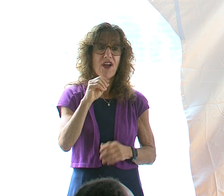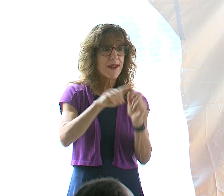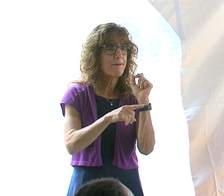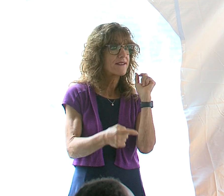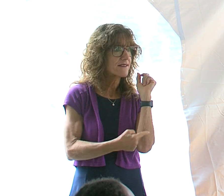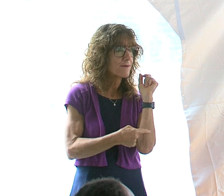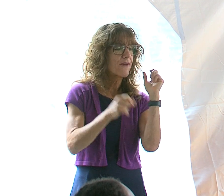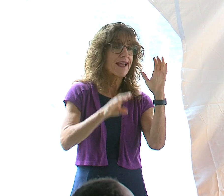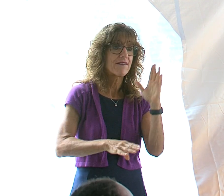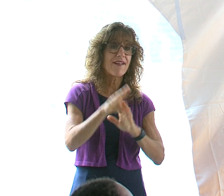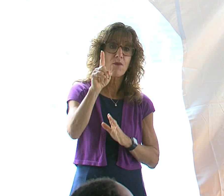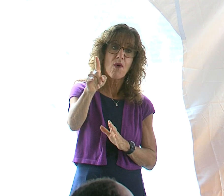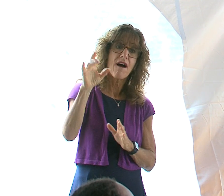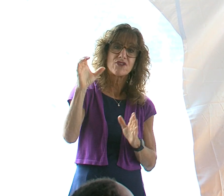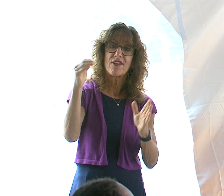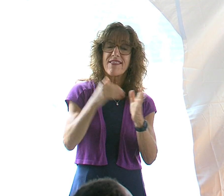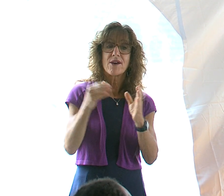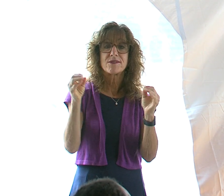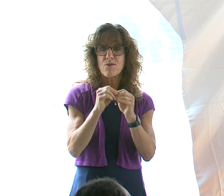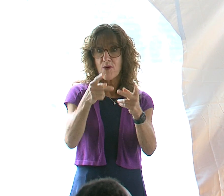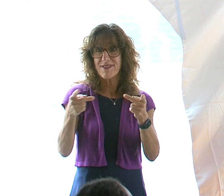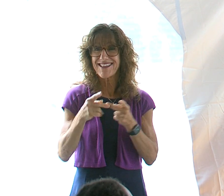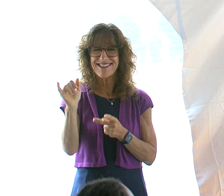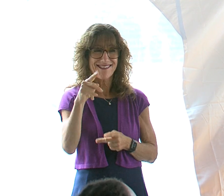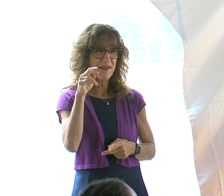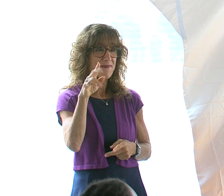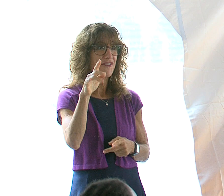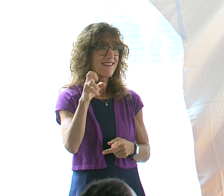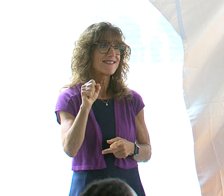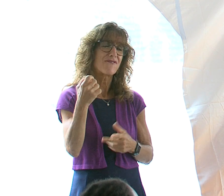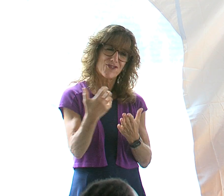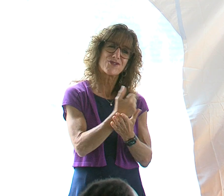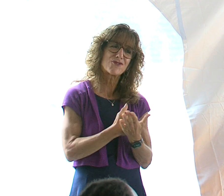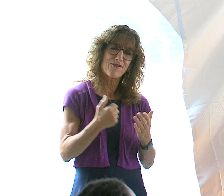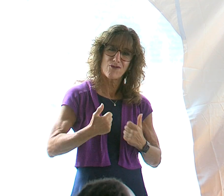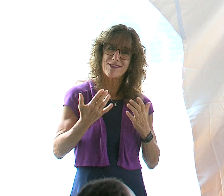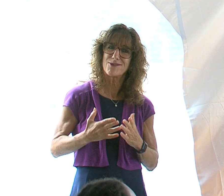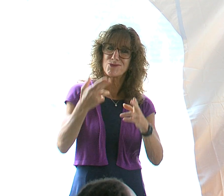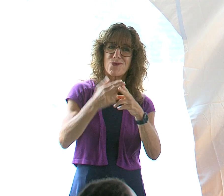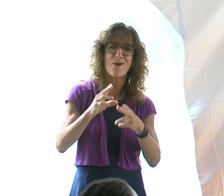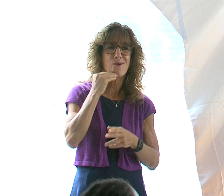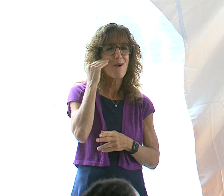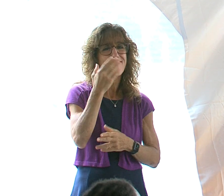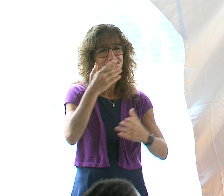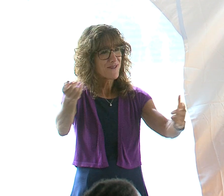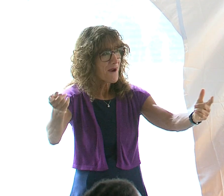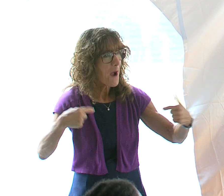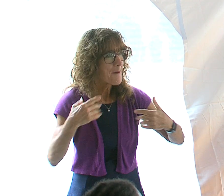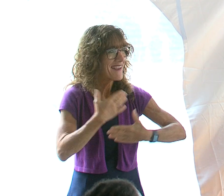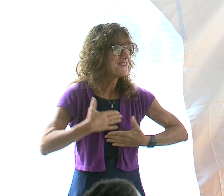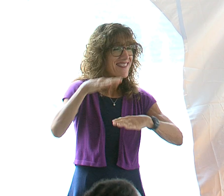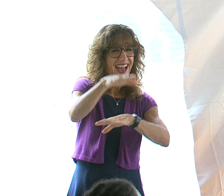Episcopal can develop 100,000 more places like Peerless for deserving residents to call home. Thank you very much for coming. Enjoy